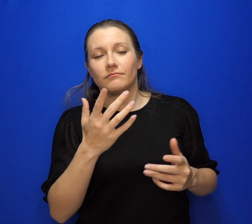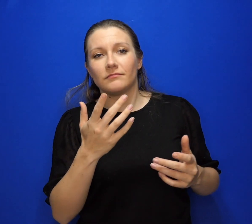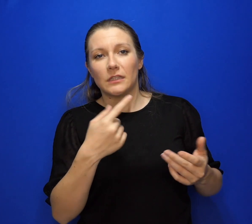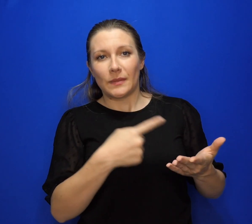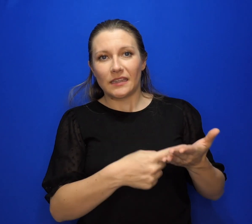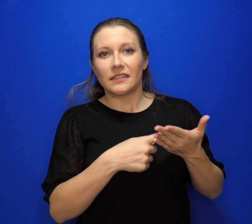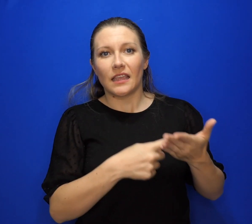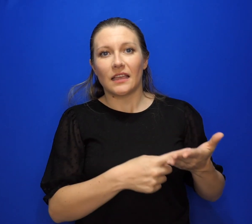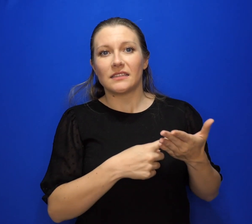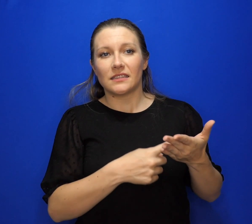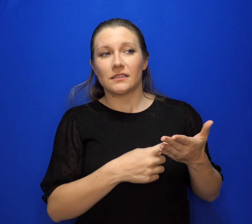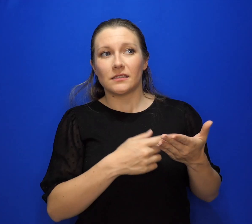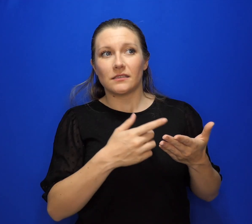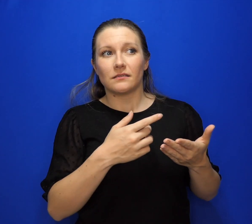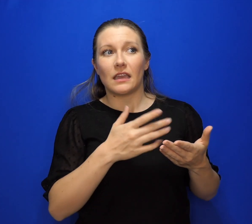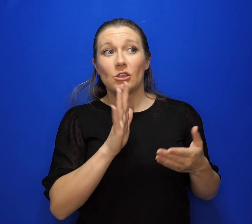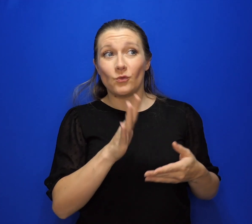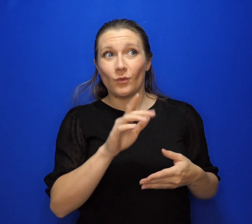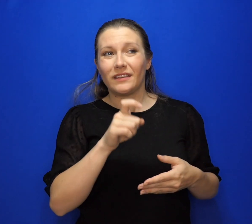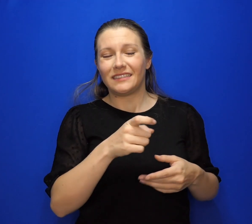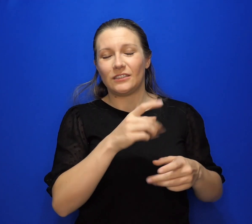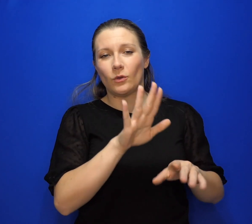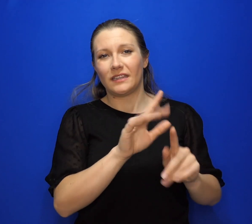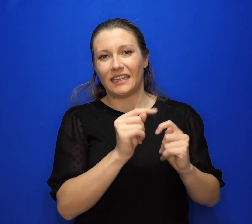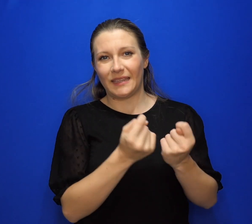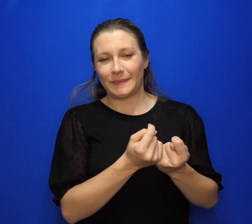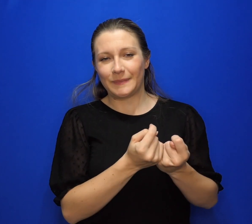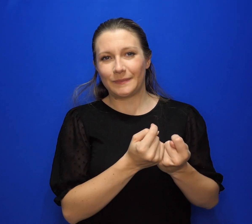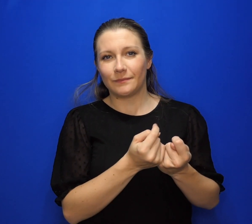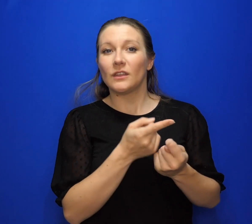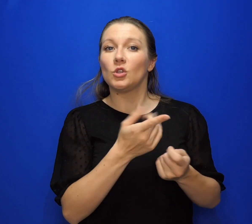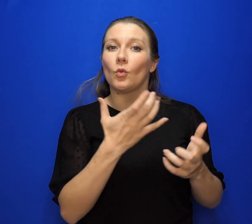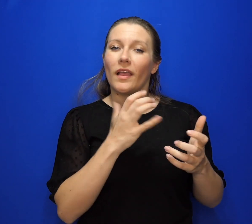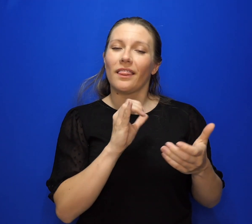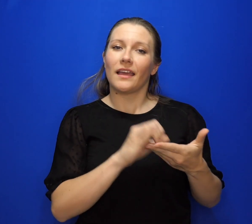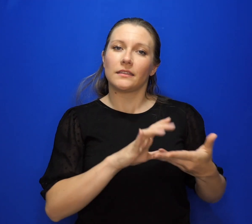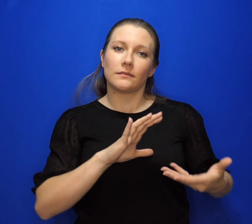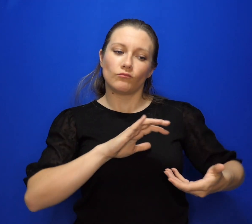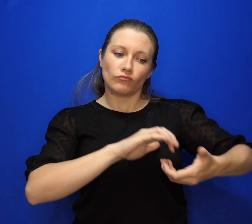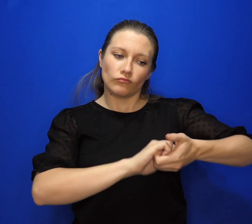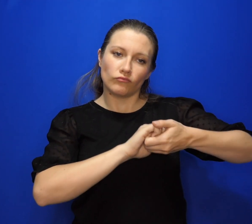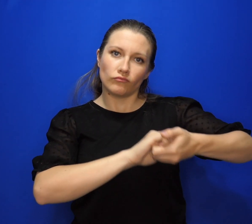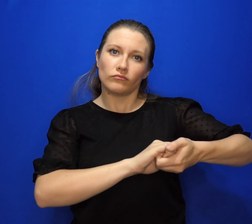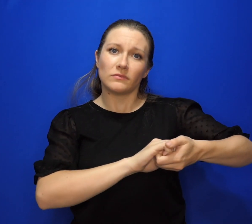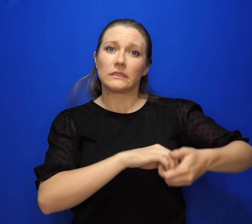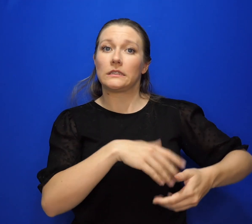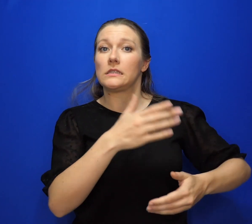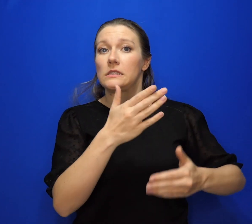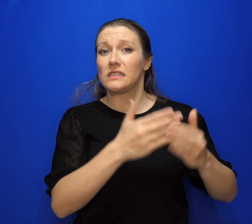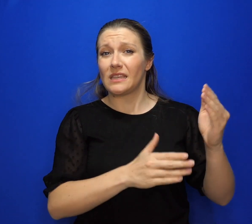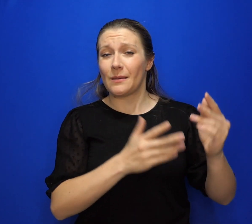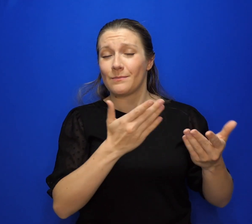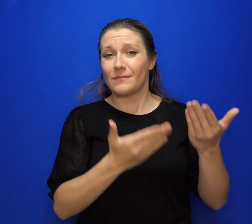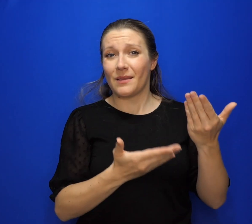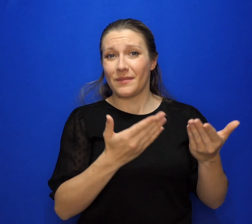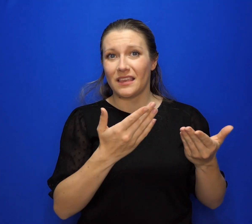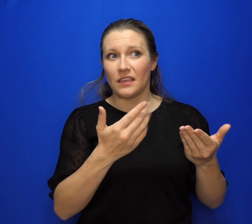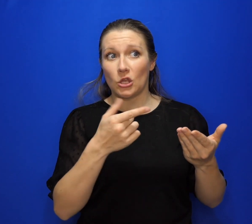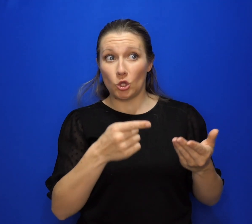Yeah. And you want that collaboration. Some of it may be educating them. Mm-hmm. Like I said, you figured out